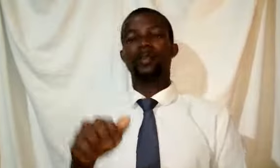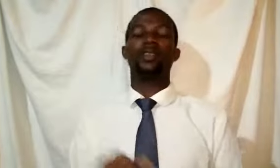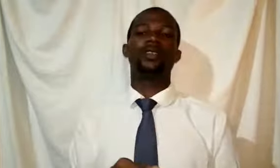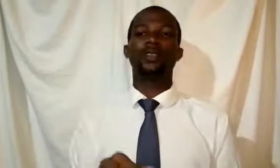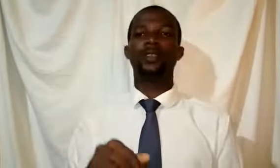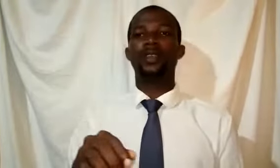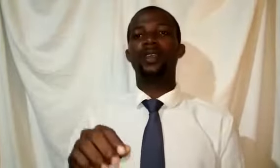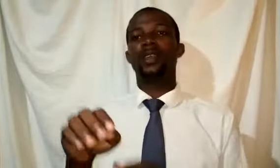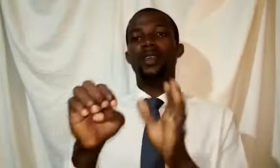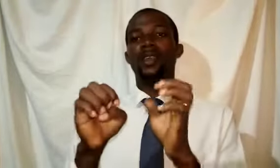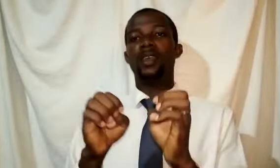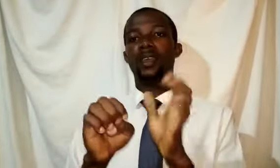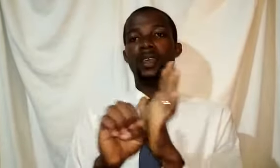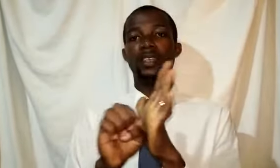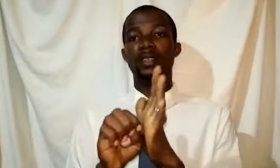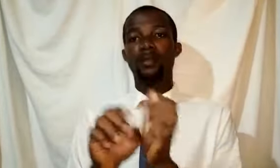Example, convert